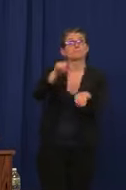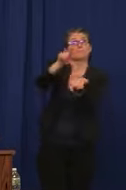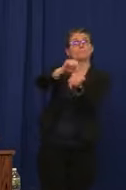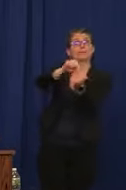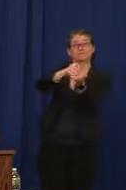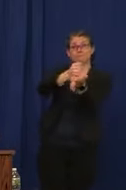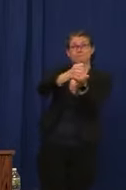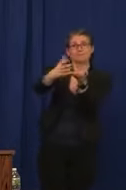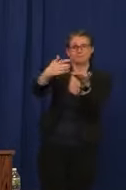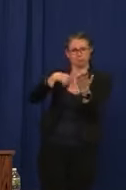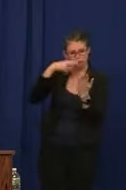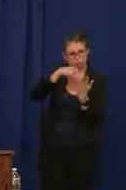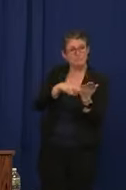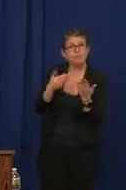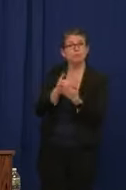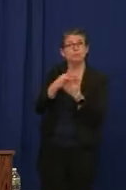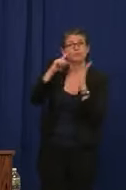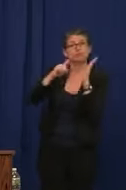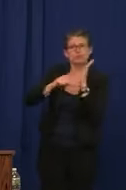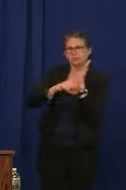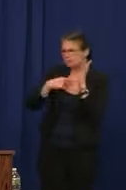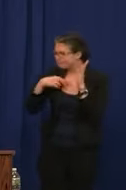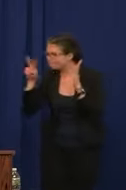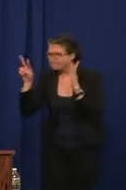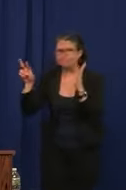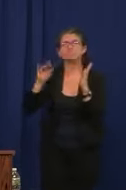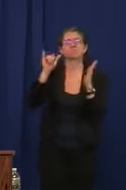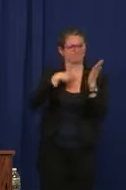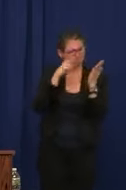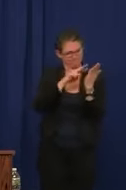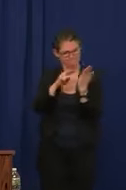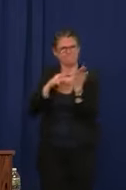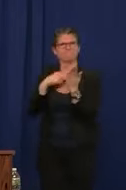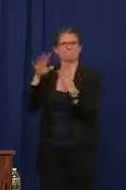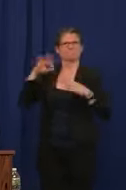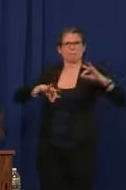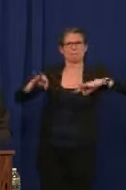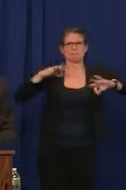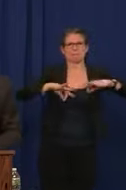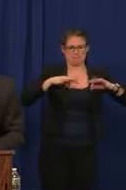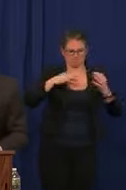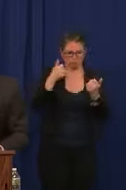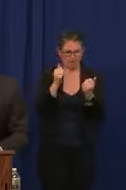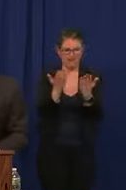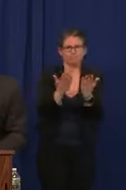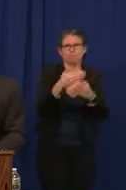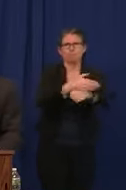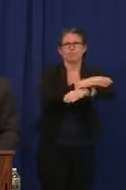method. I will turn next to Kara Bracken from WGME.